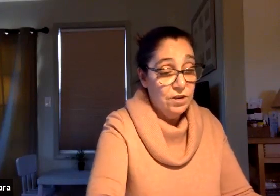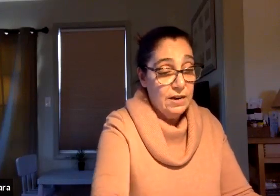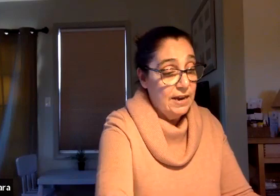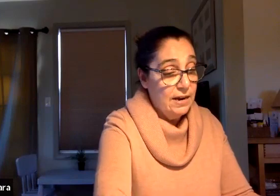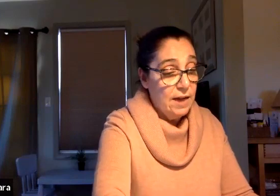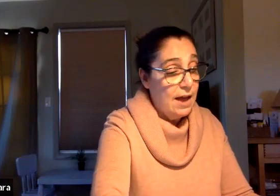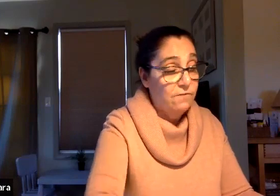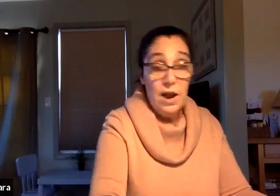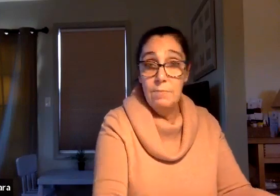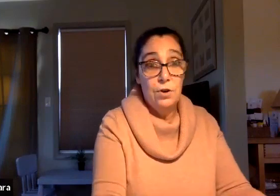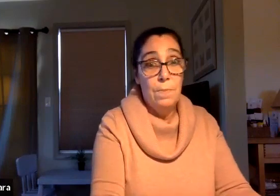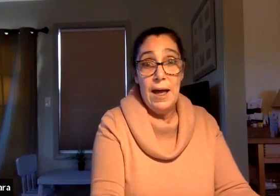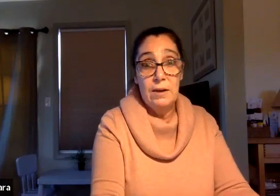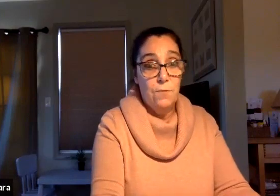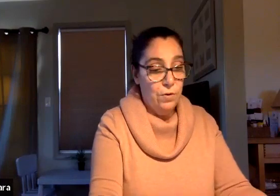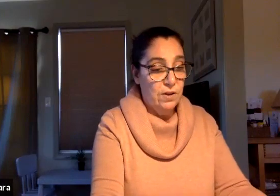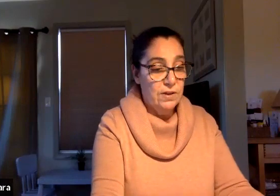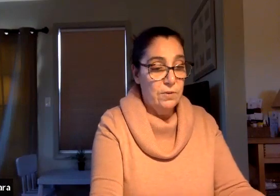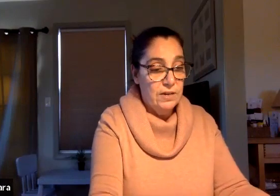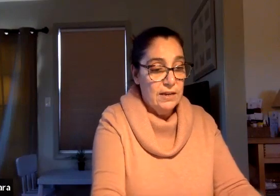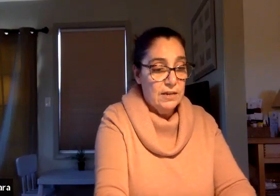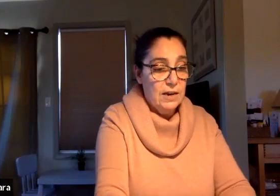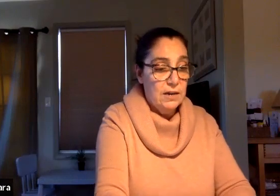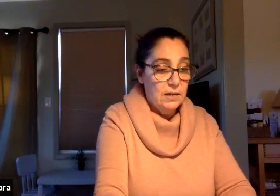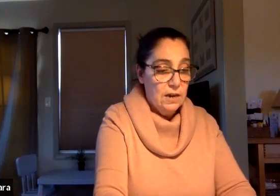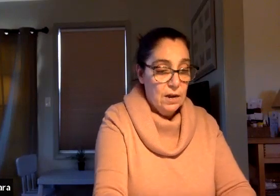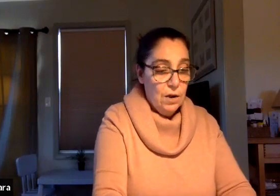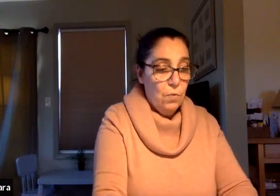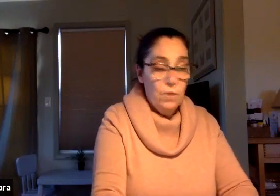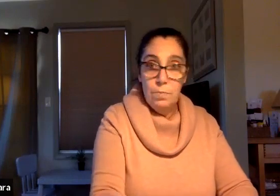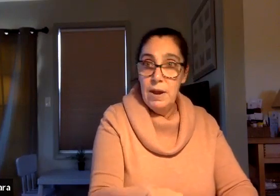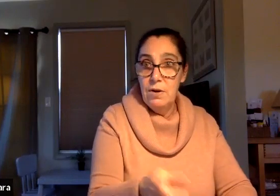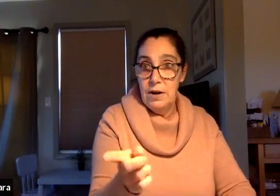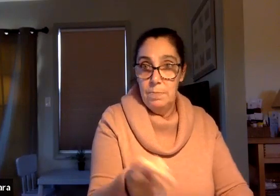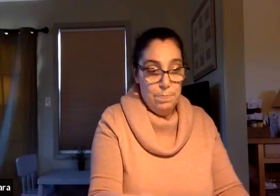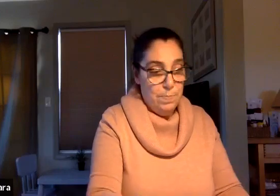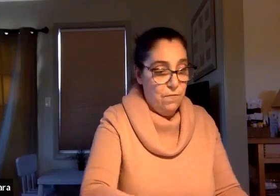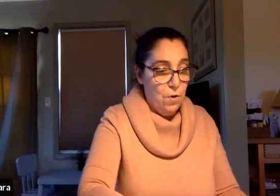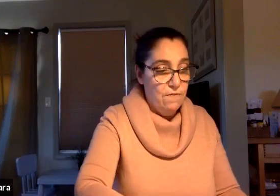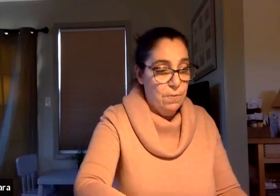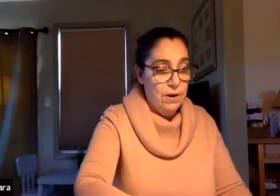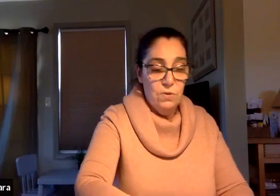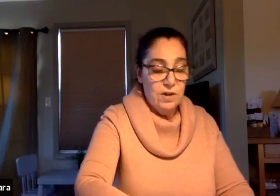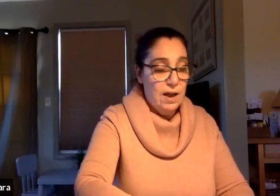going to take a lot of time to go back and forth because I was testing it with Mary before everybody was on,